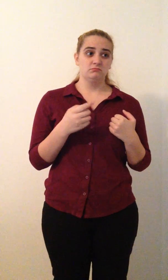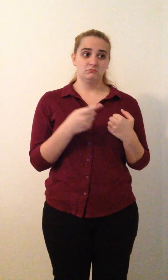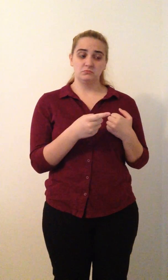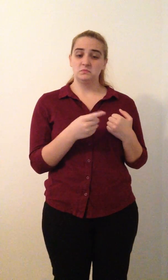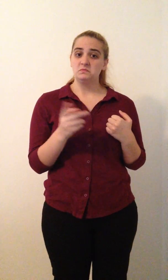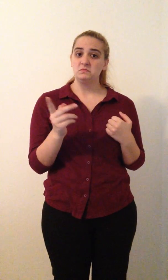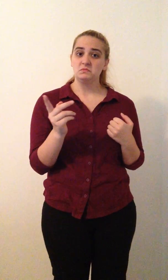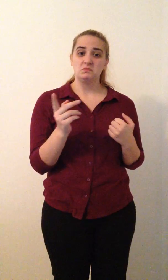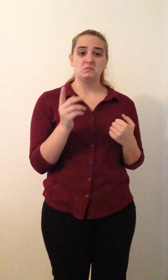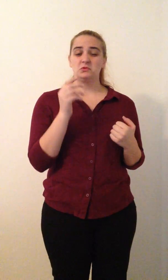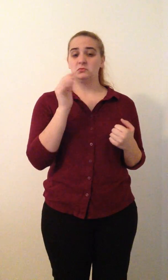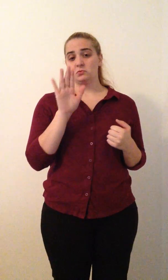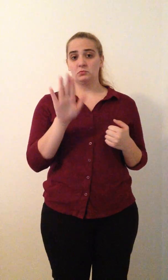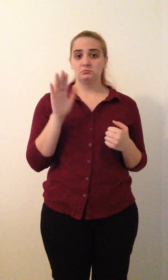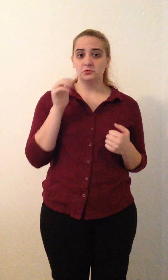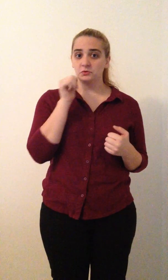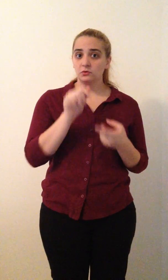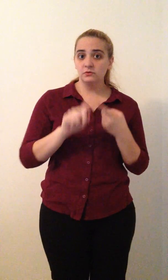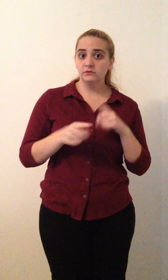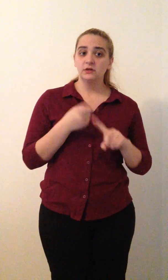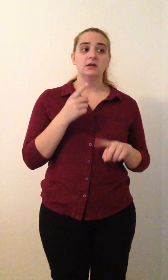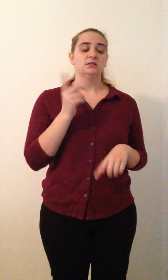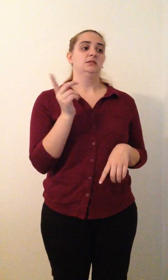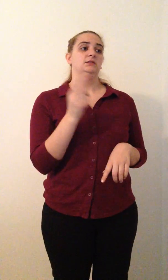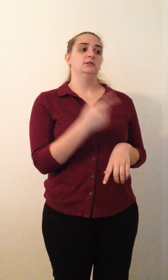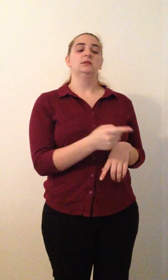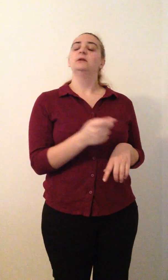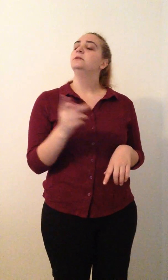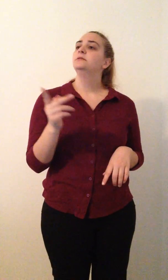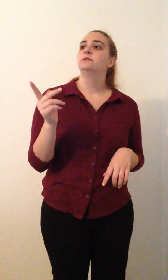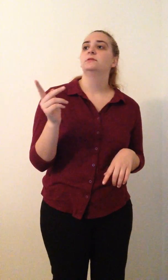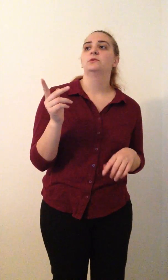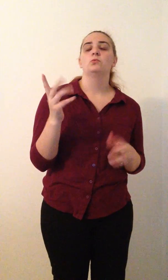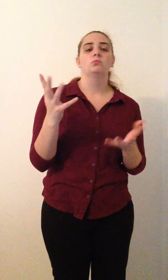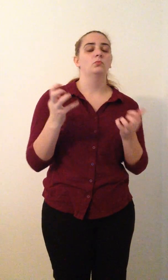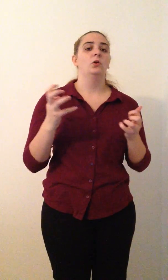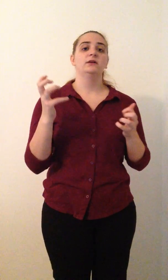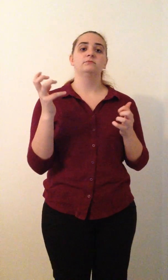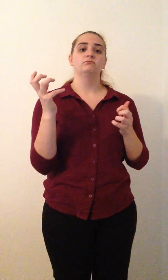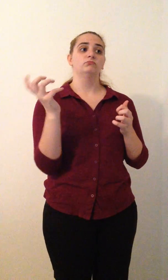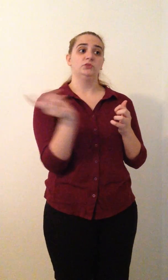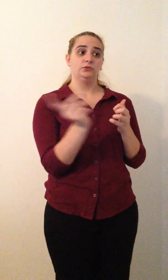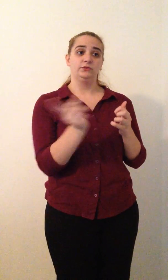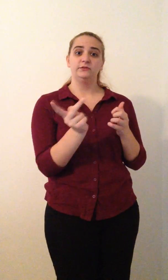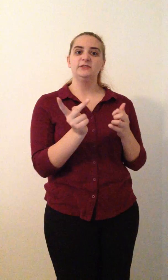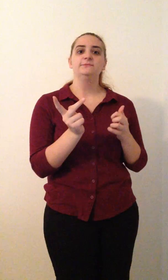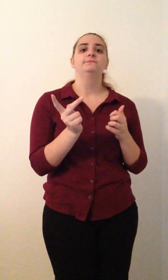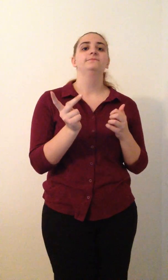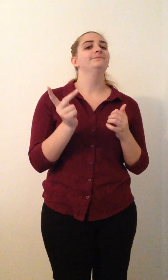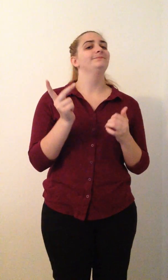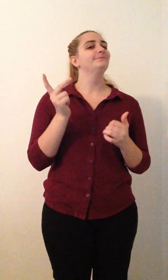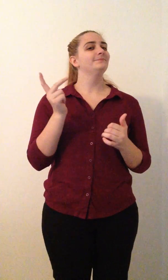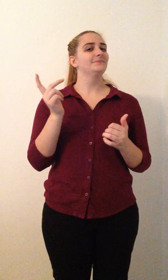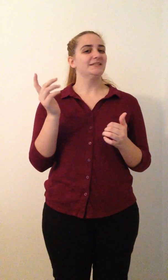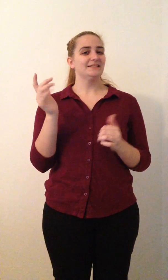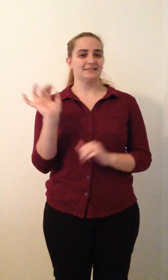had with our caregivers. And it's because we're attracted to the familiar, to what happened in our